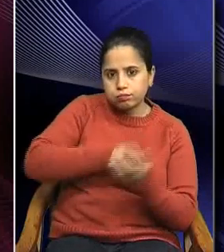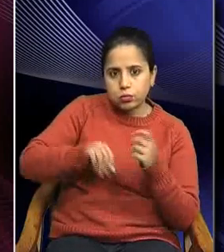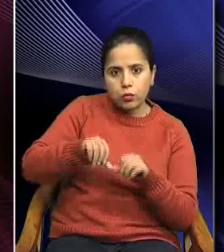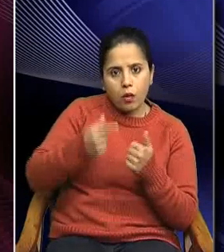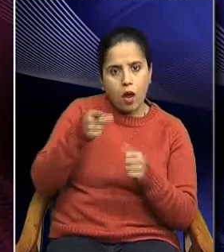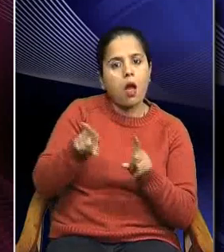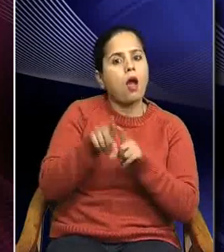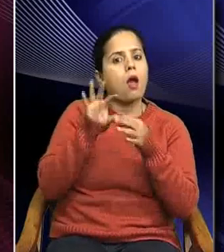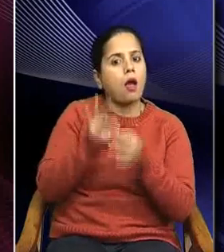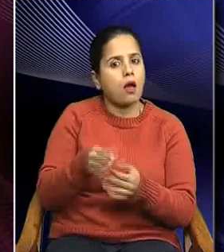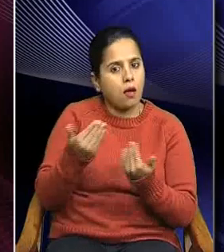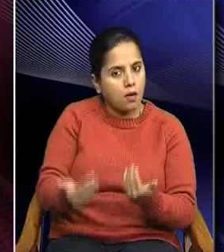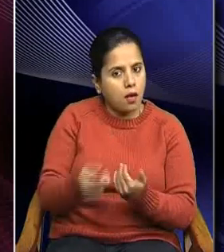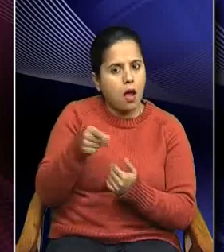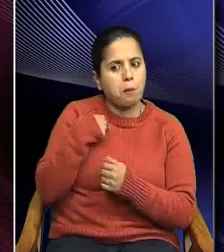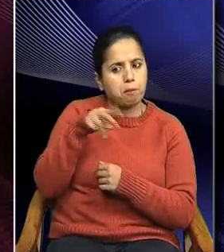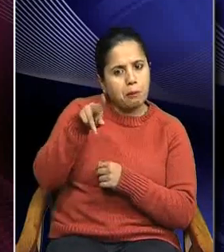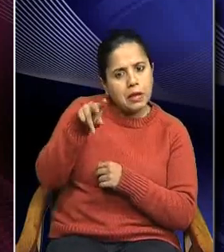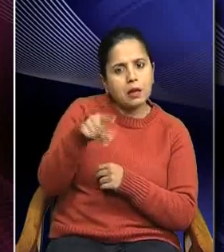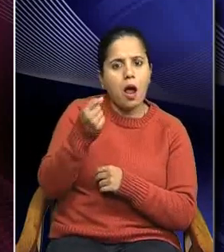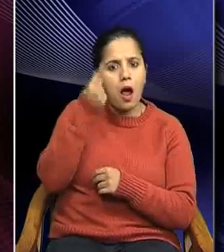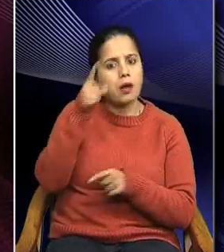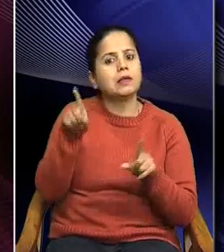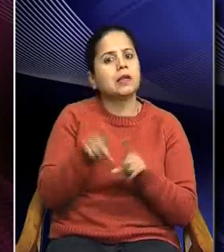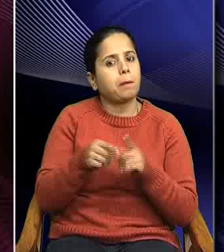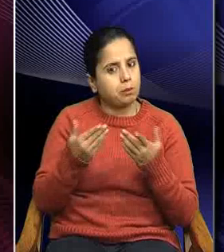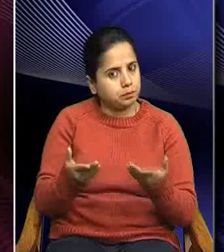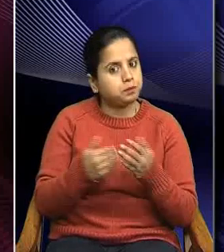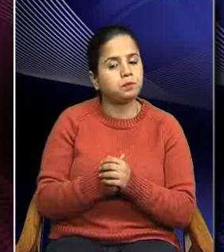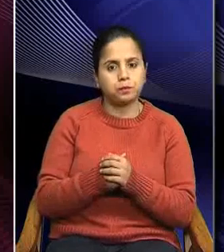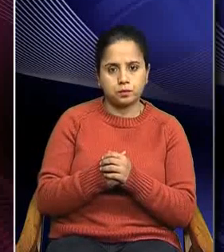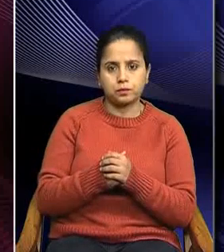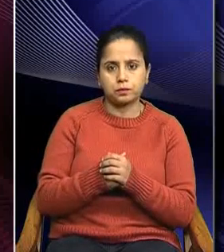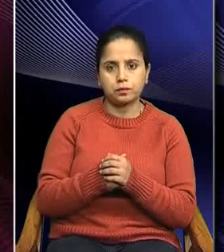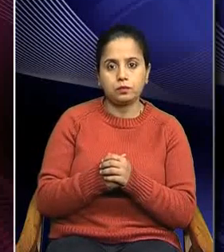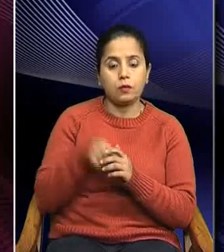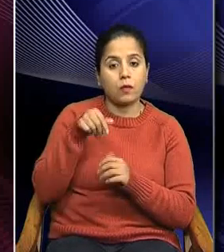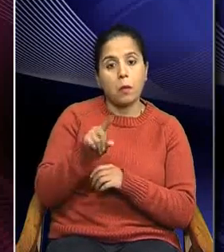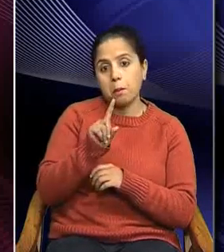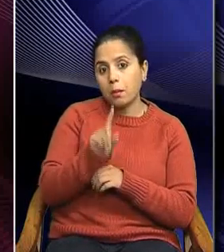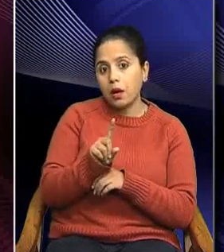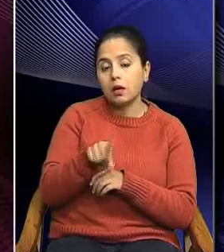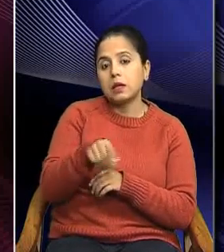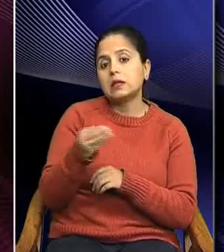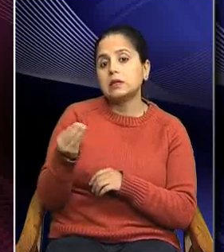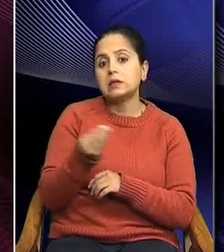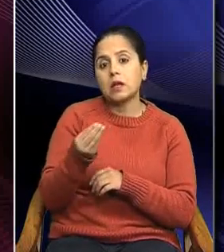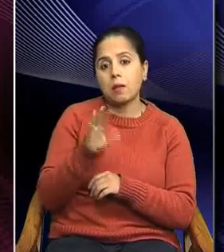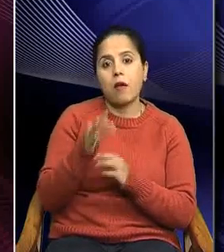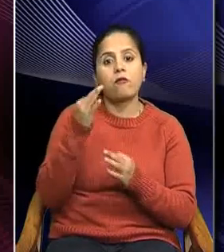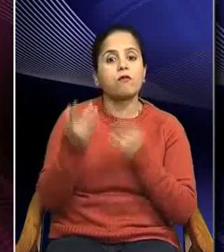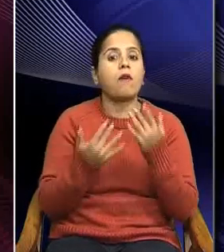connote digestion, to denote digestion, right? So, perhaps there is some